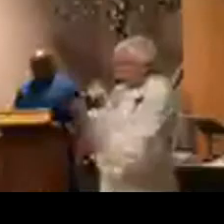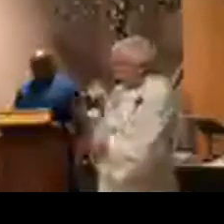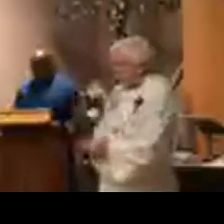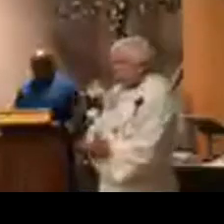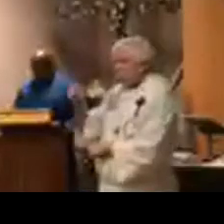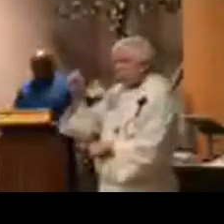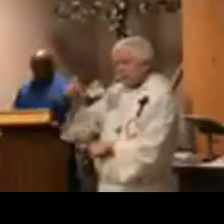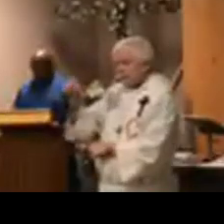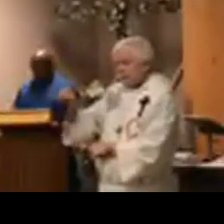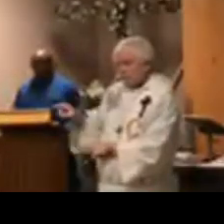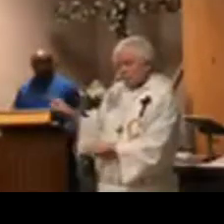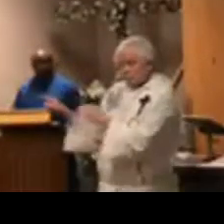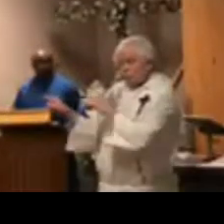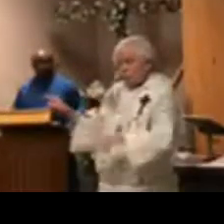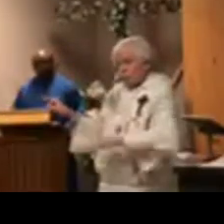Christ died.